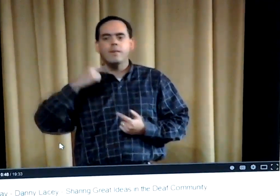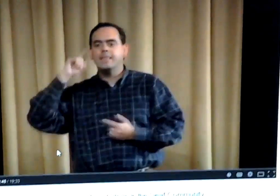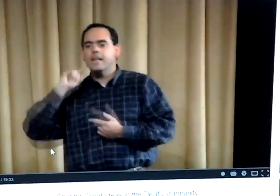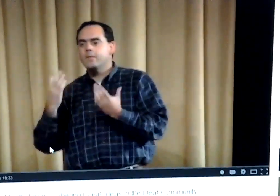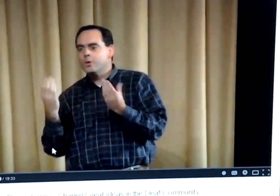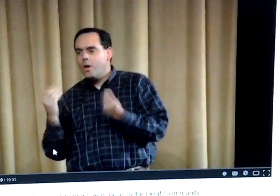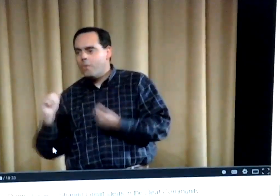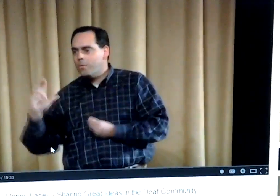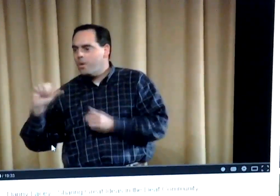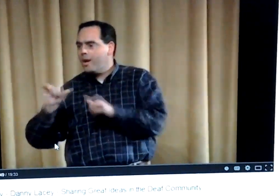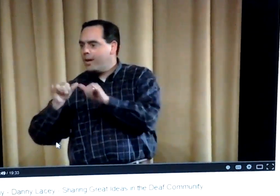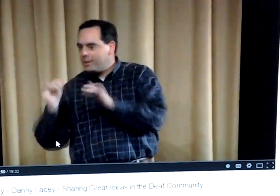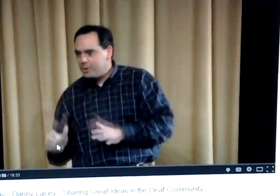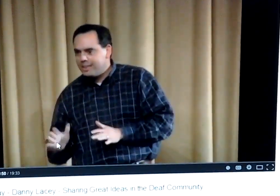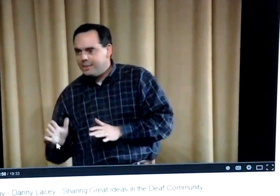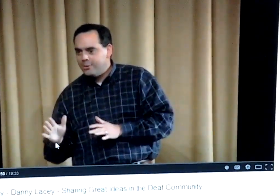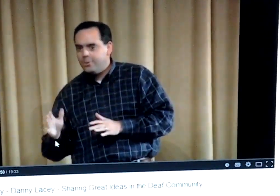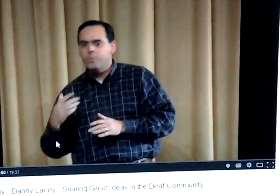There was some deaf CPAs.